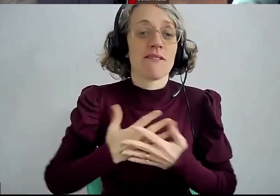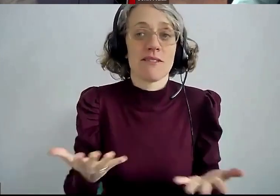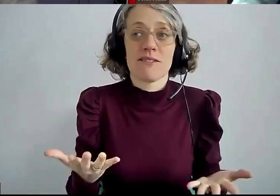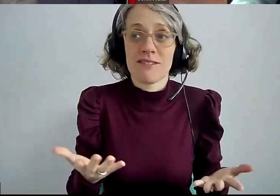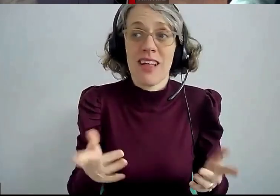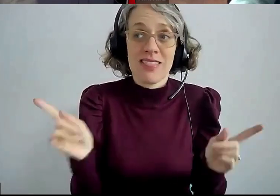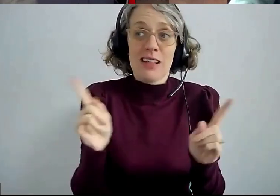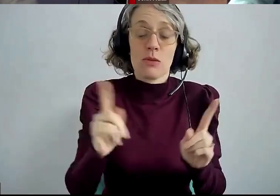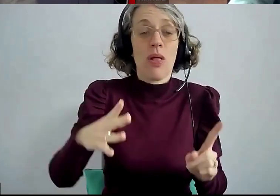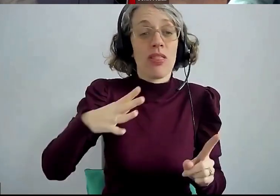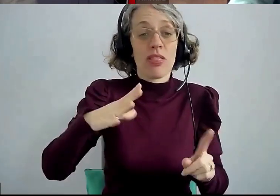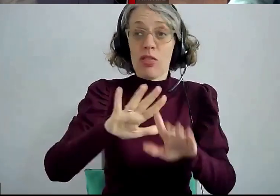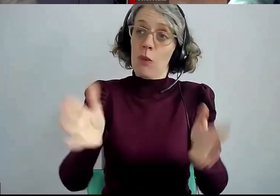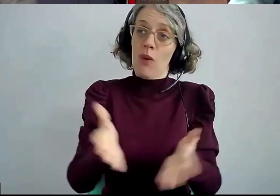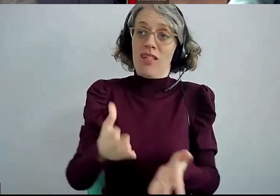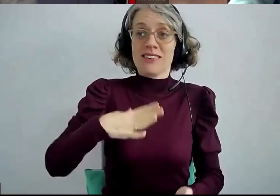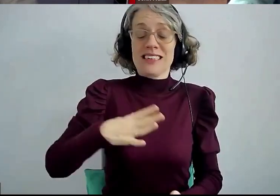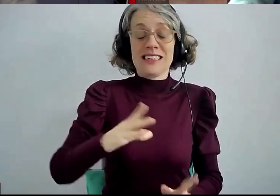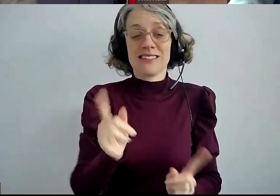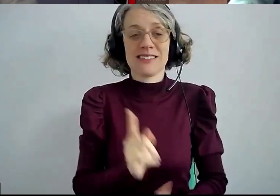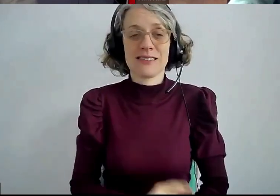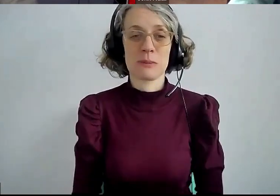needs.